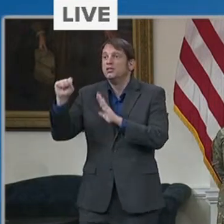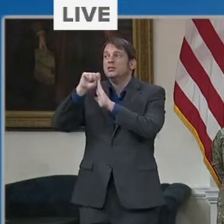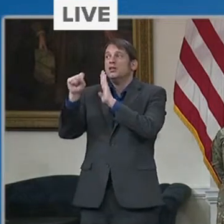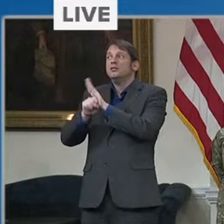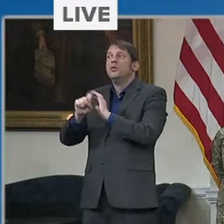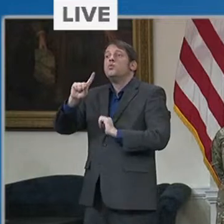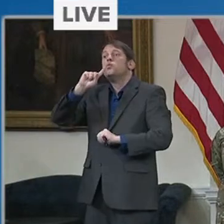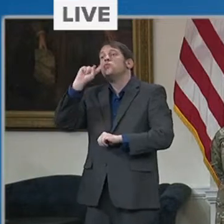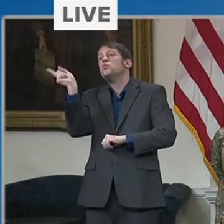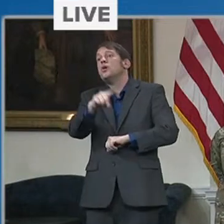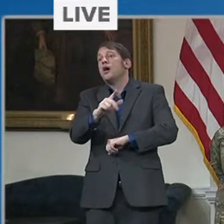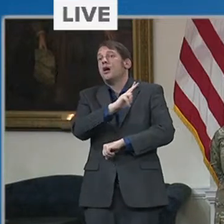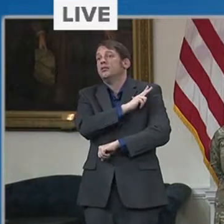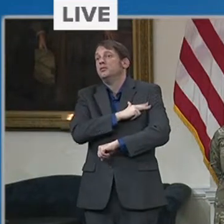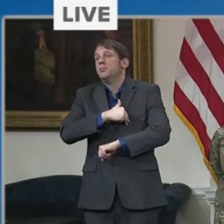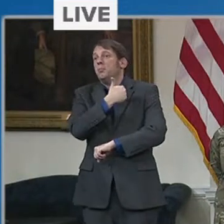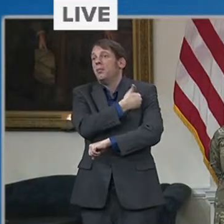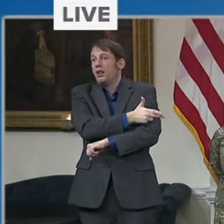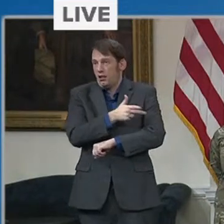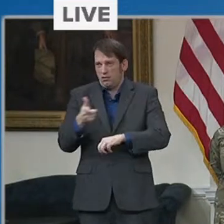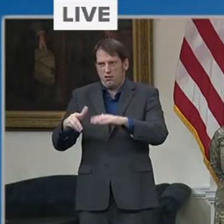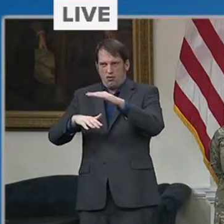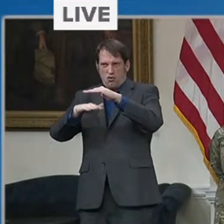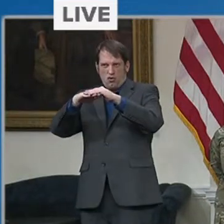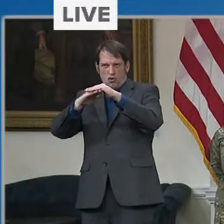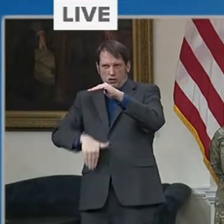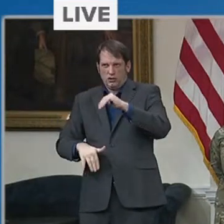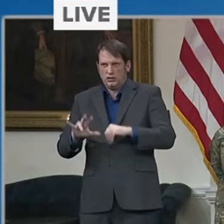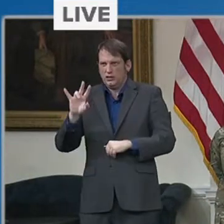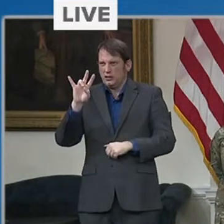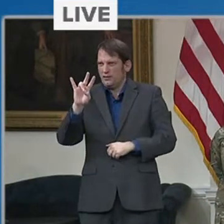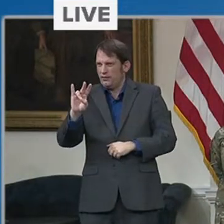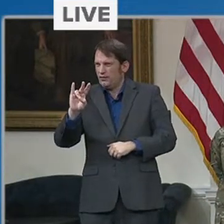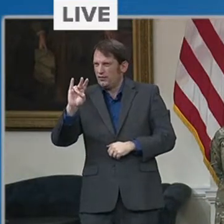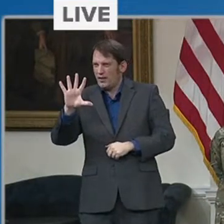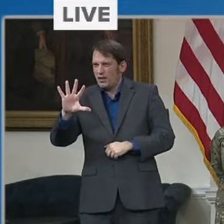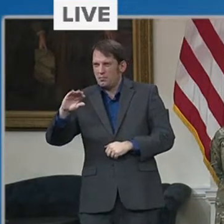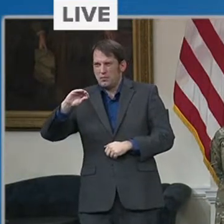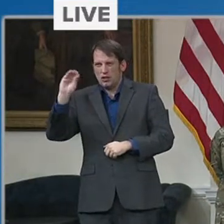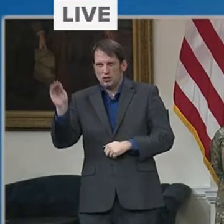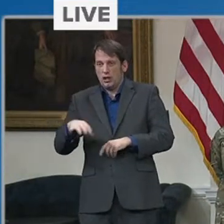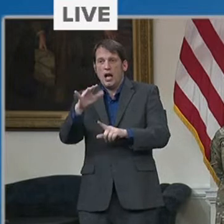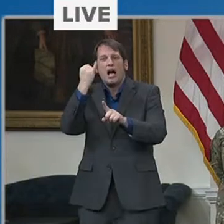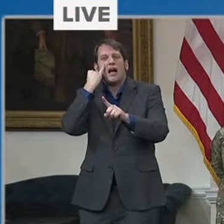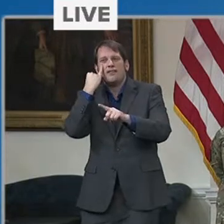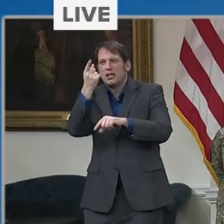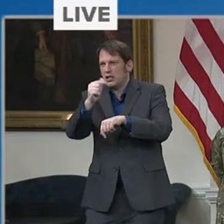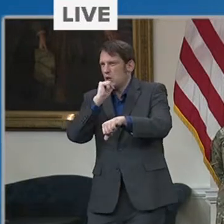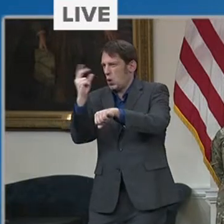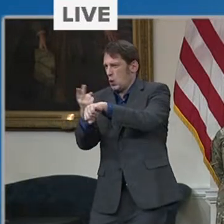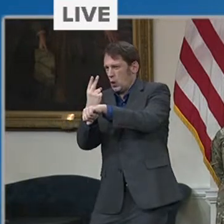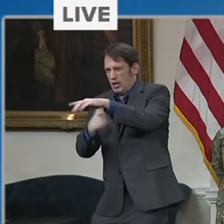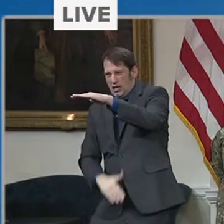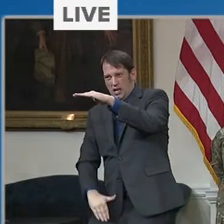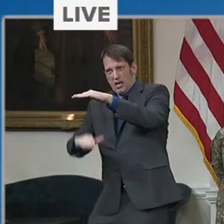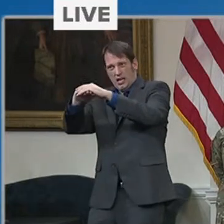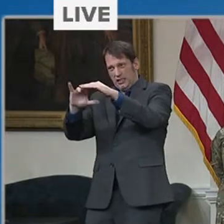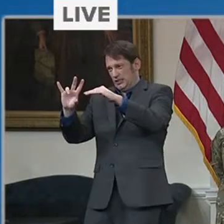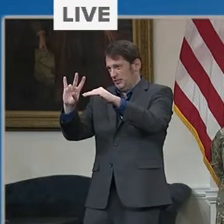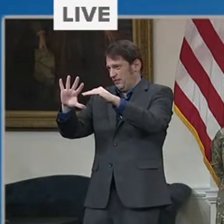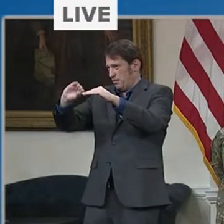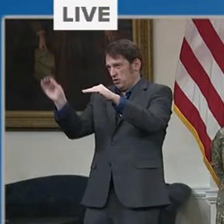under 75% of utilization are not being prioritized for additional allocations and will not